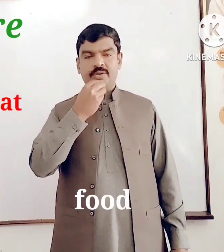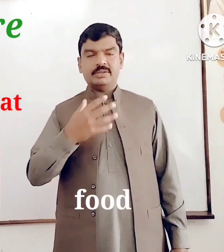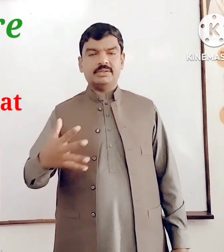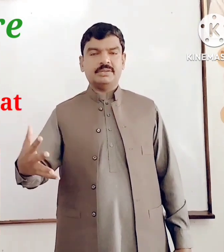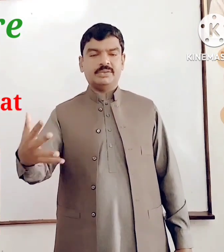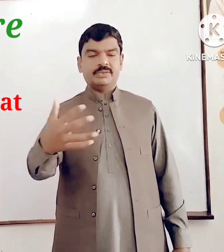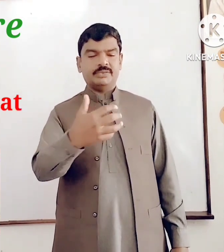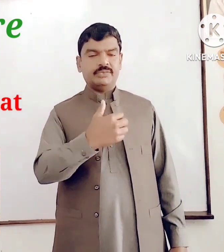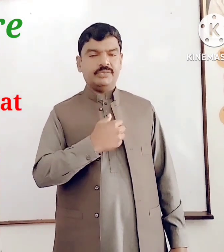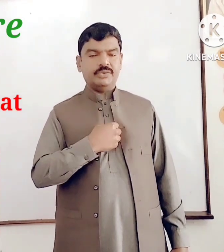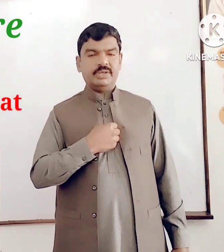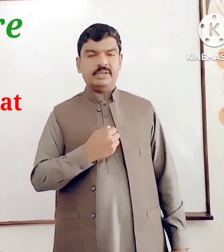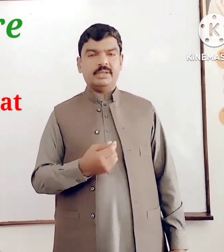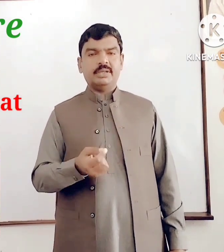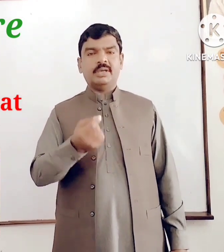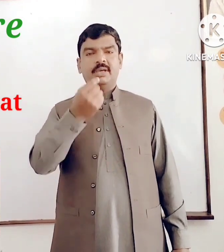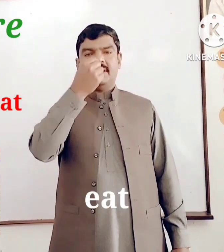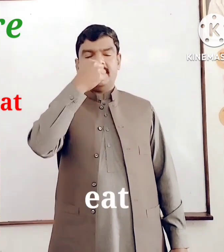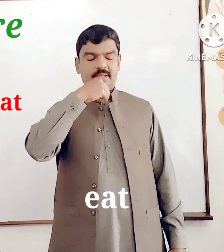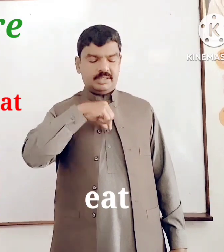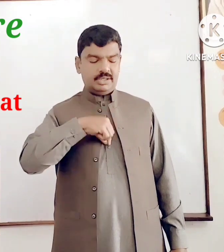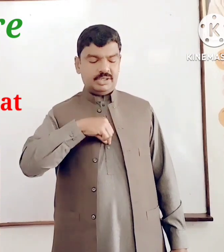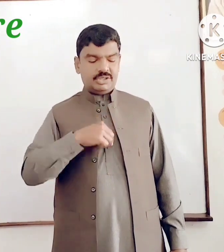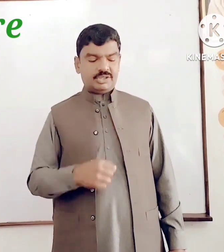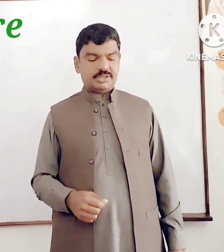food we eat,